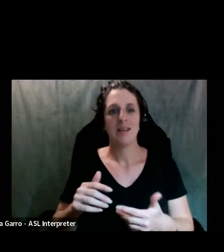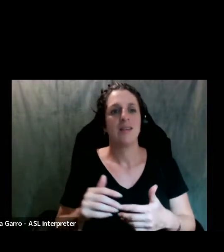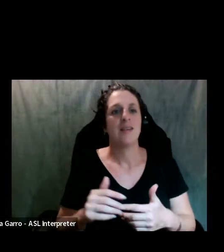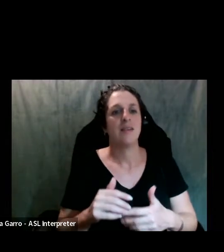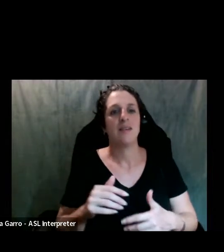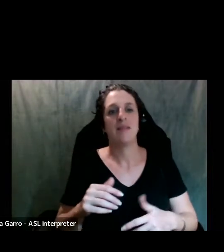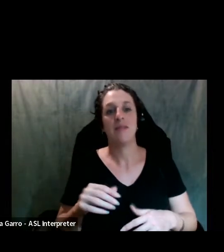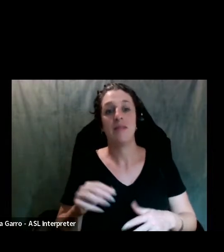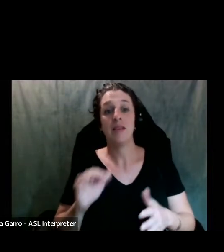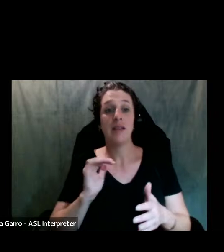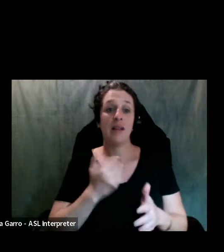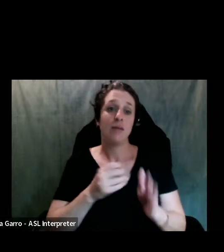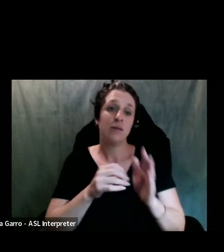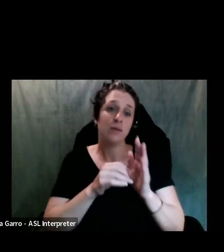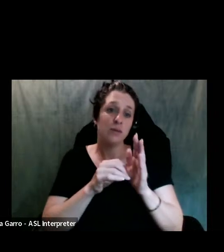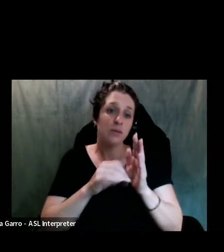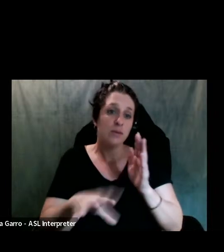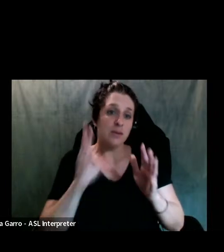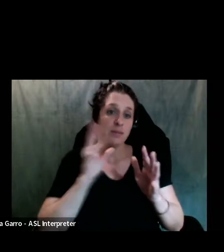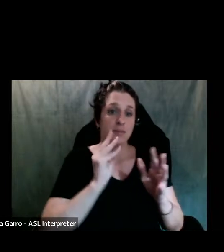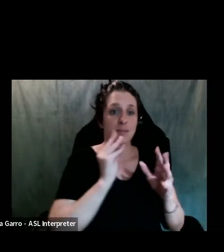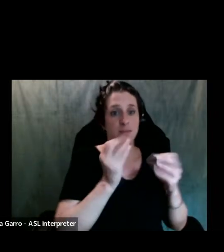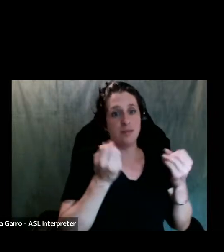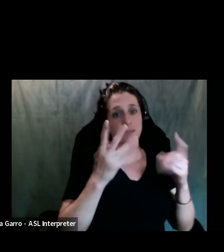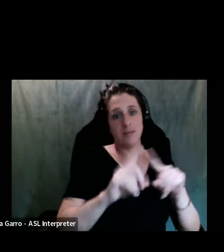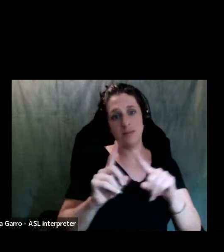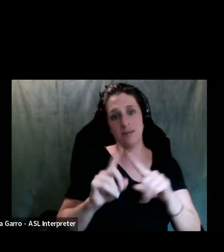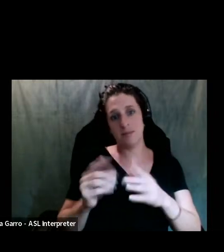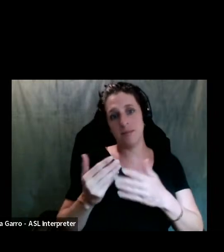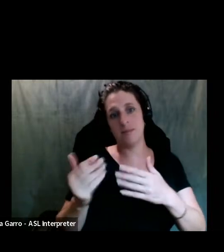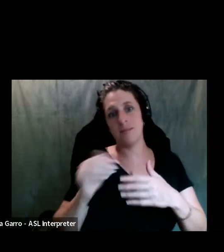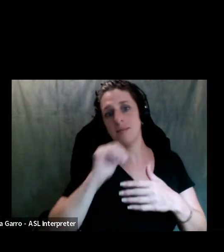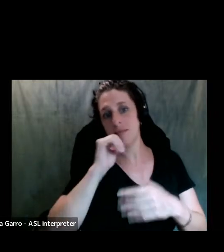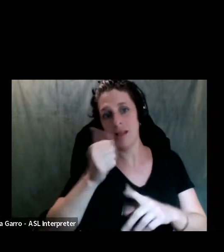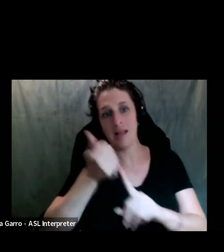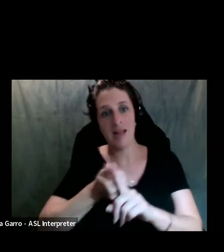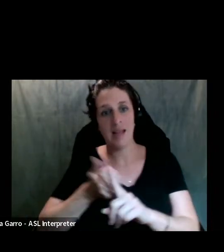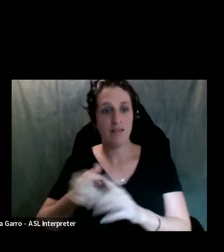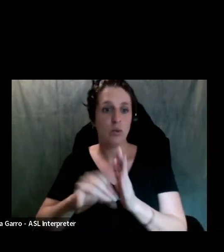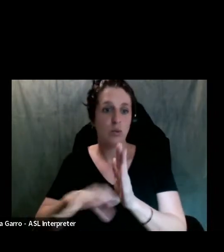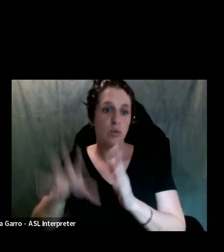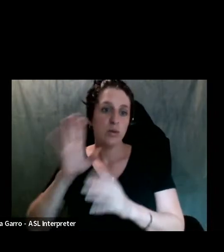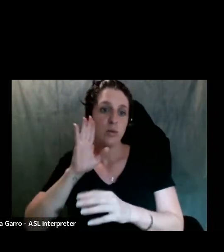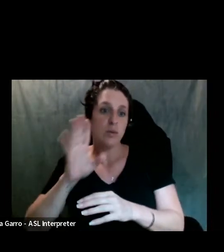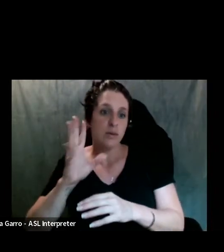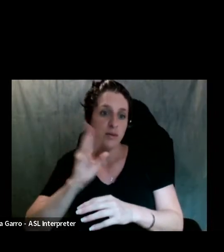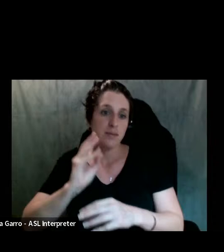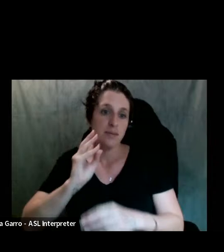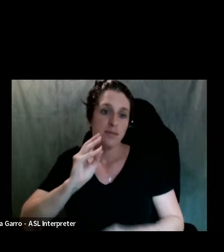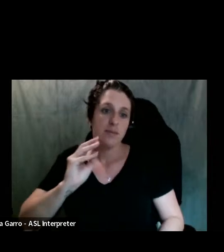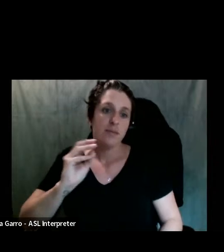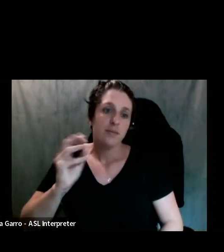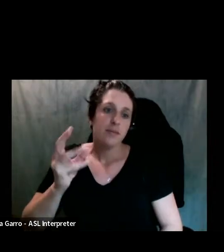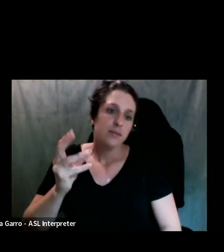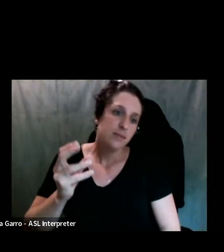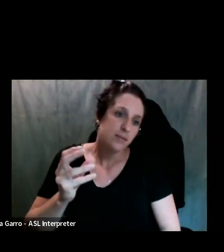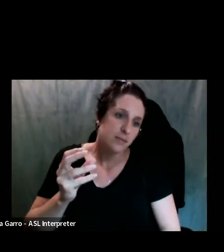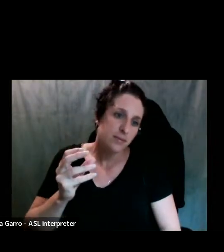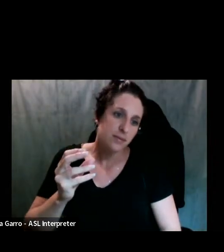experience a lot of things that not every student will experience. And